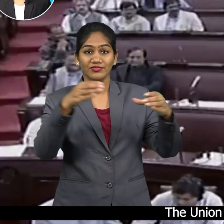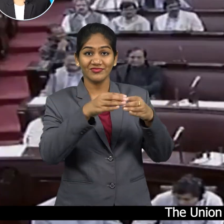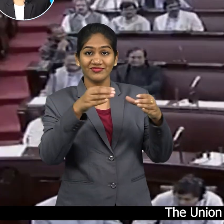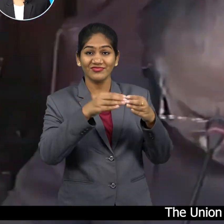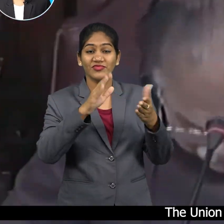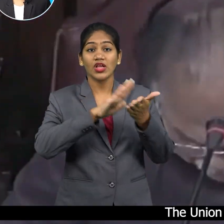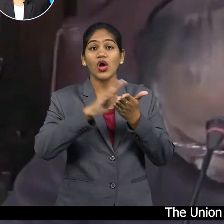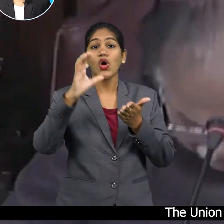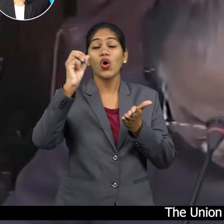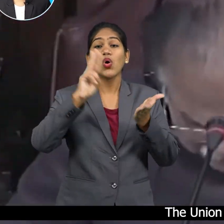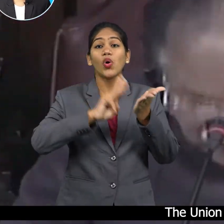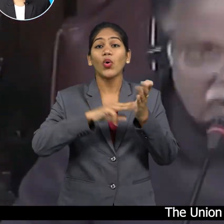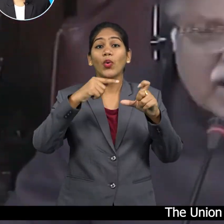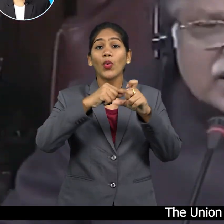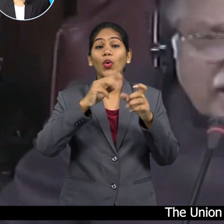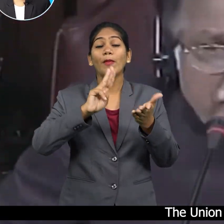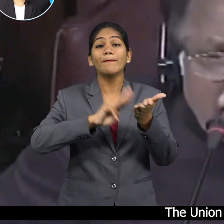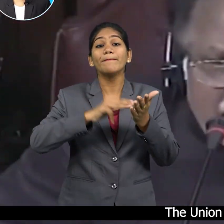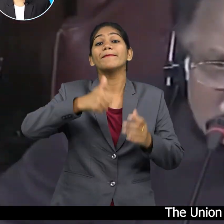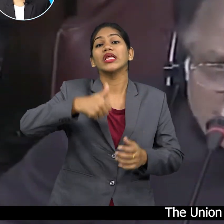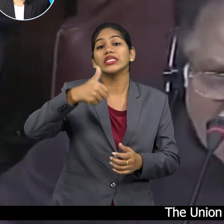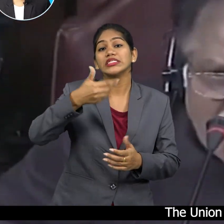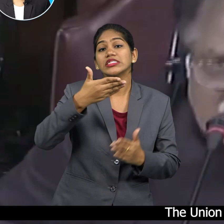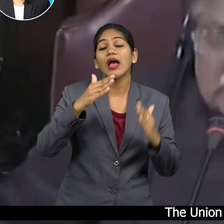the Union Home Minister